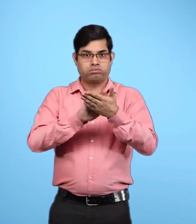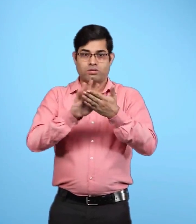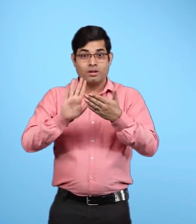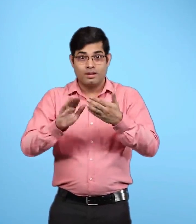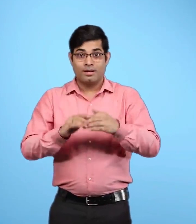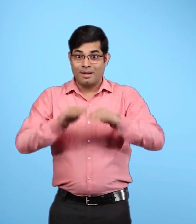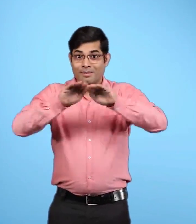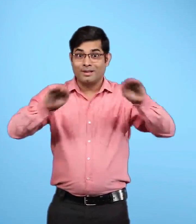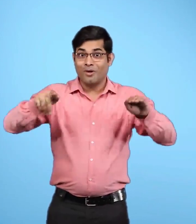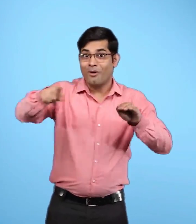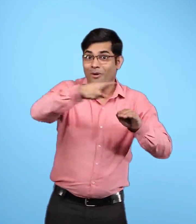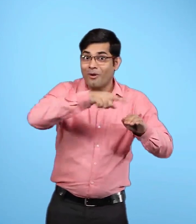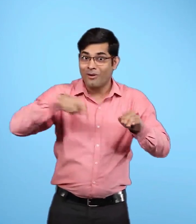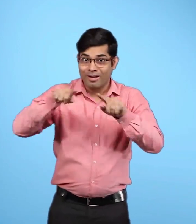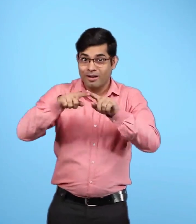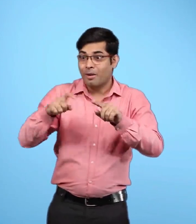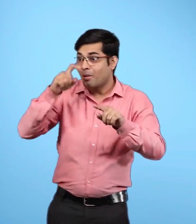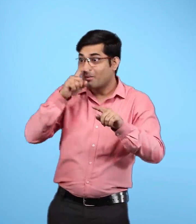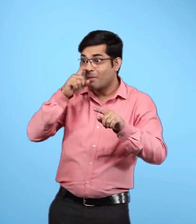for writing the number of children liking blue color.